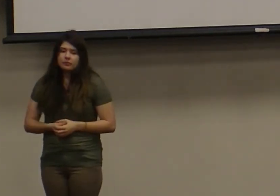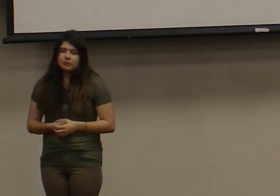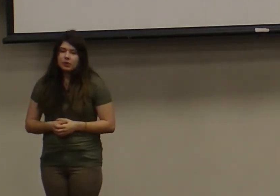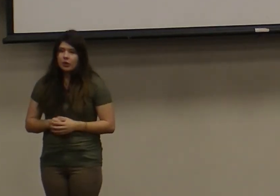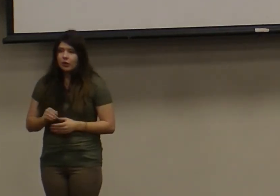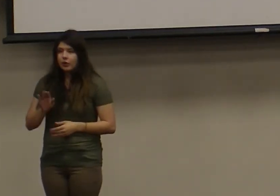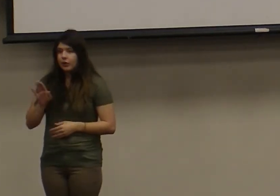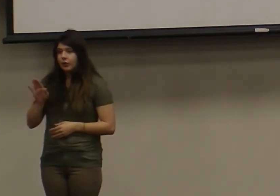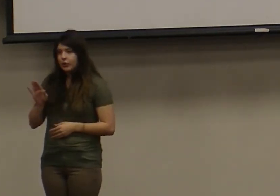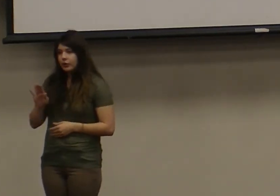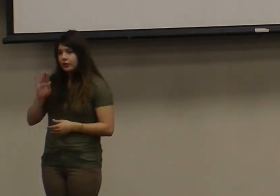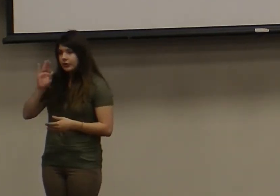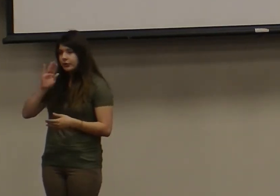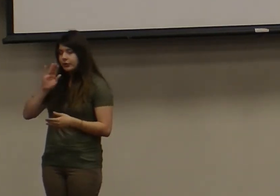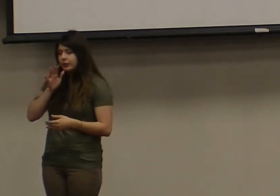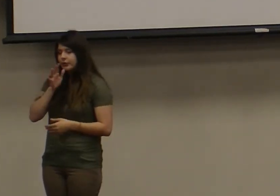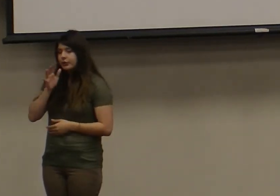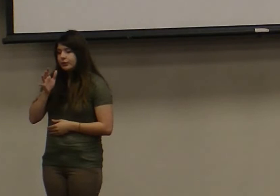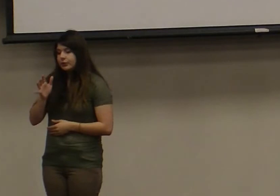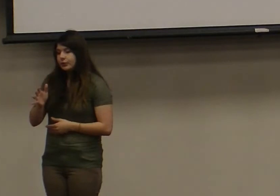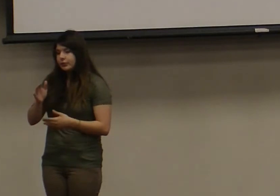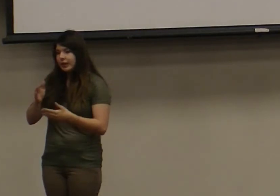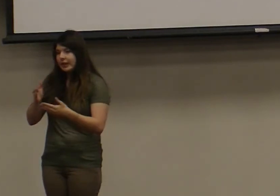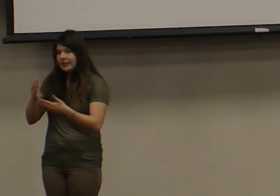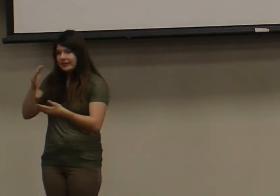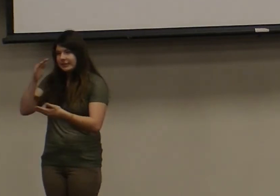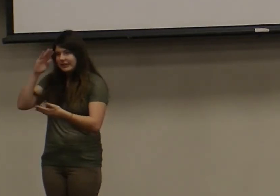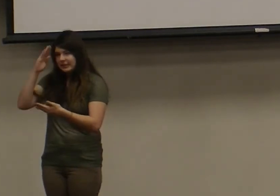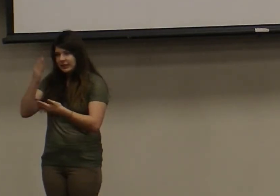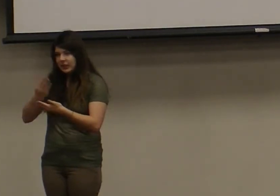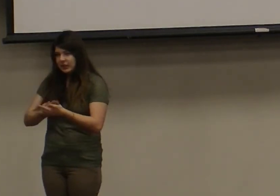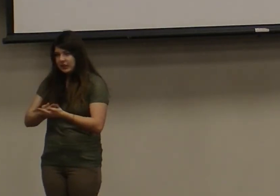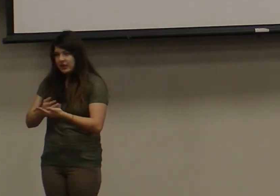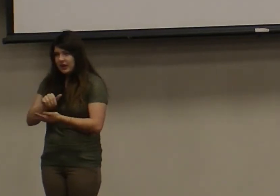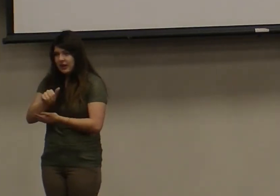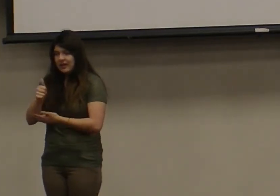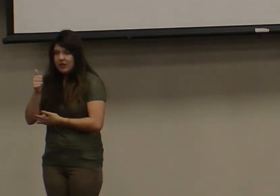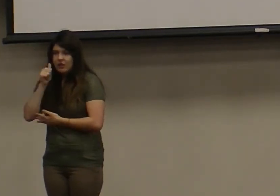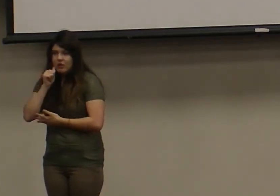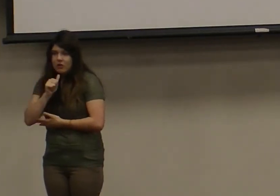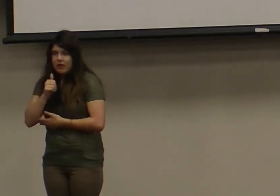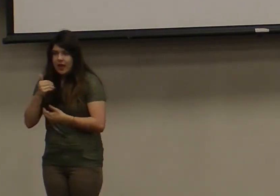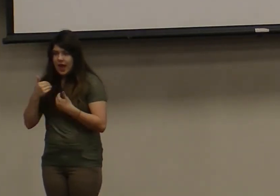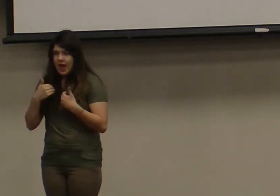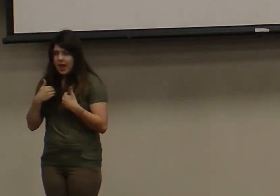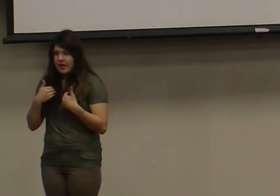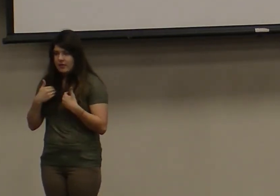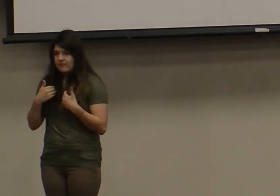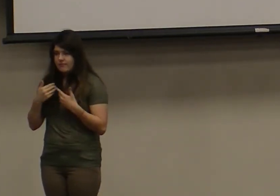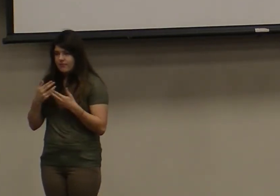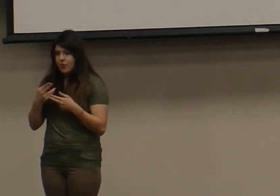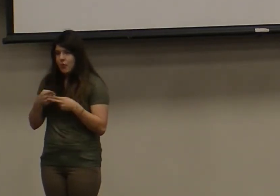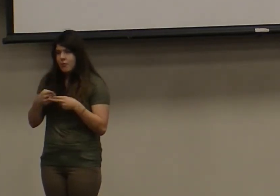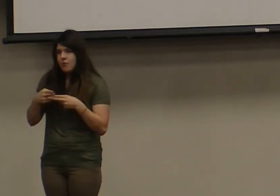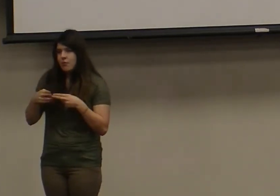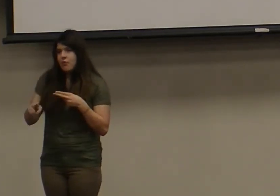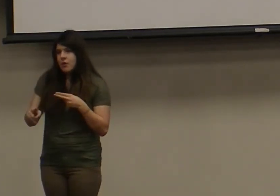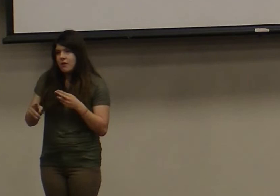Her grandson and another girl in the church had a brief affair and left the girl pregnant.